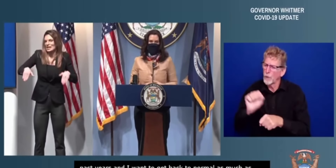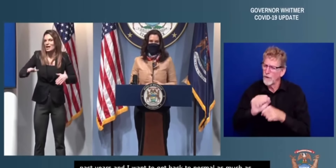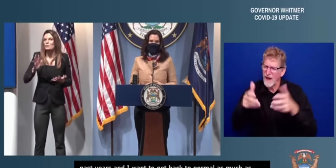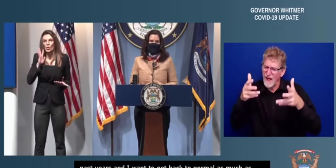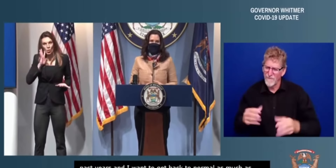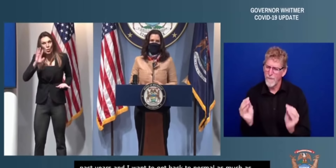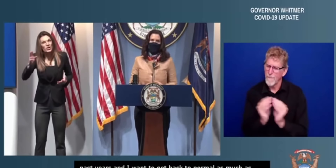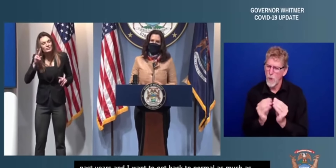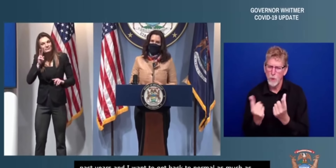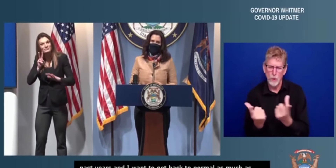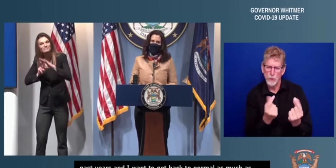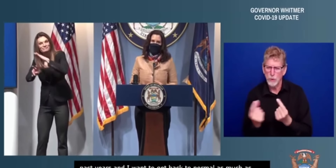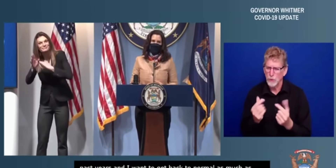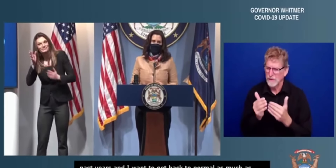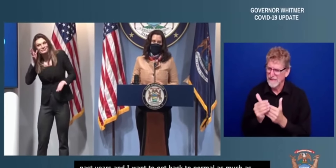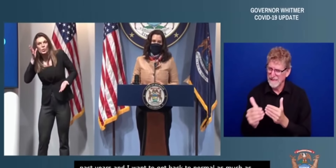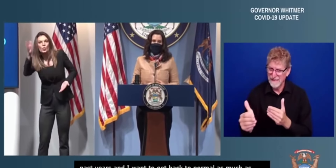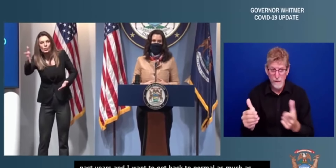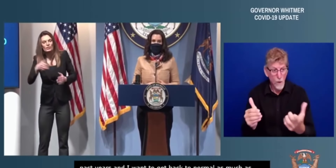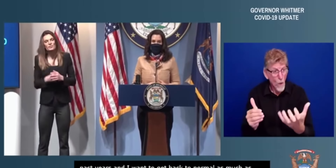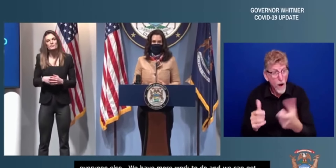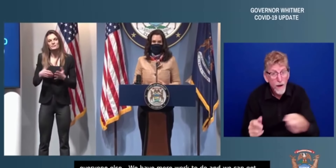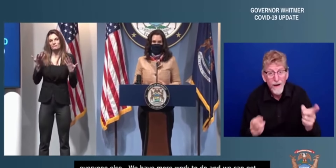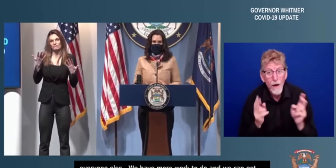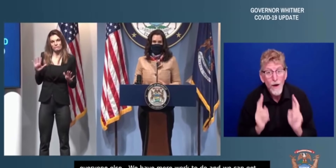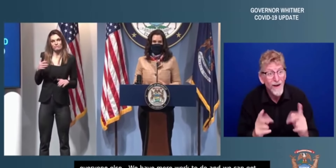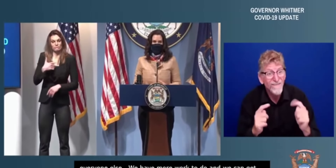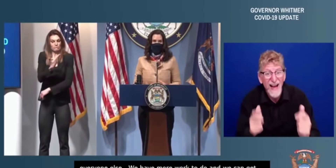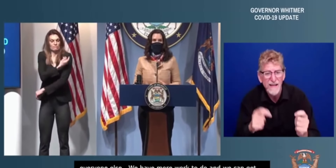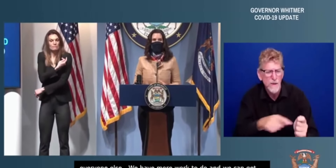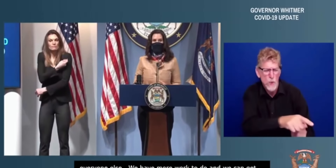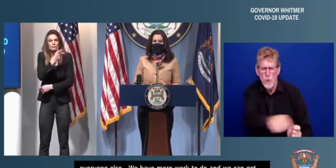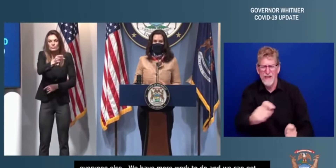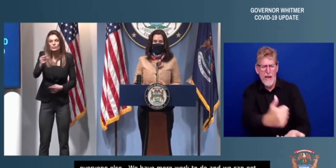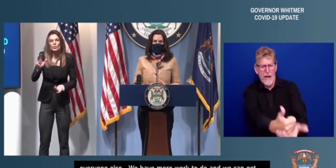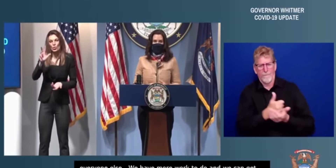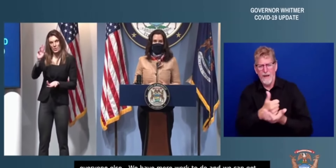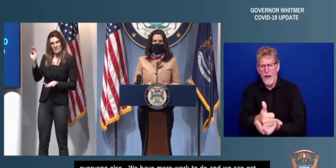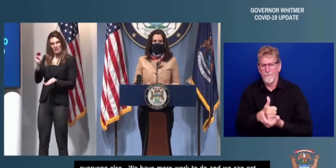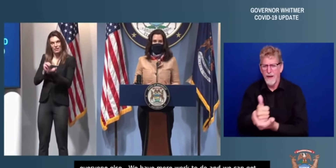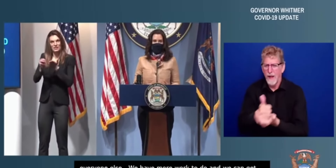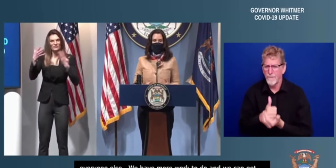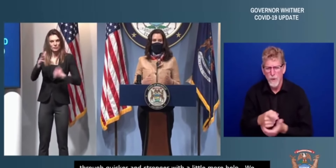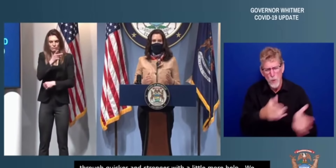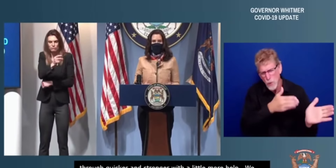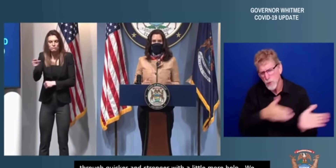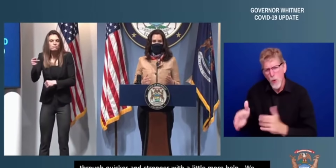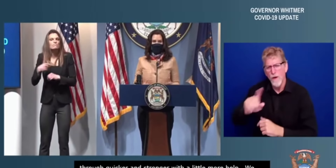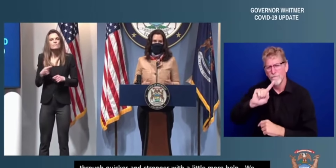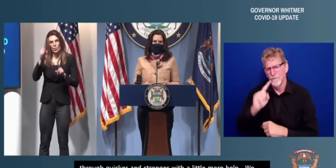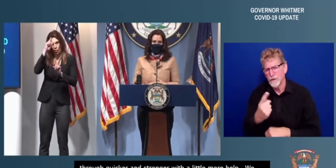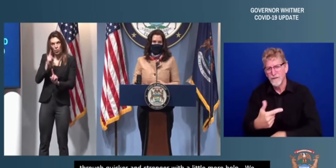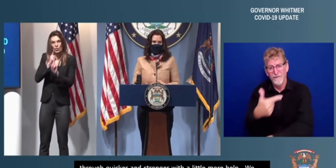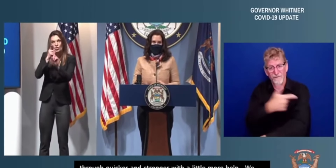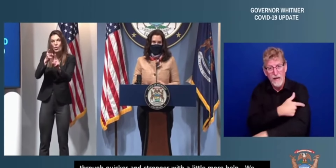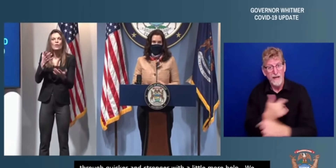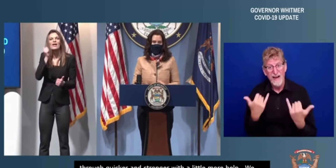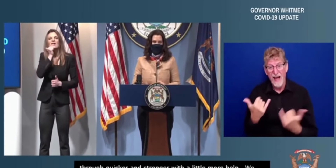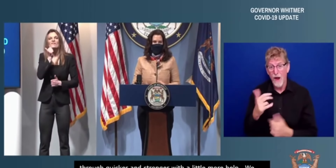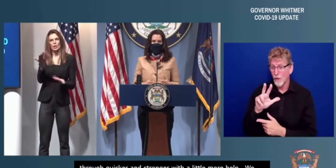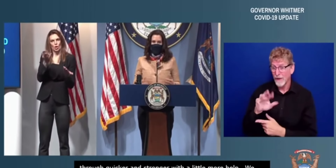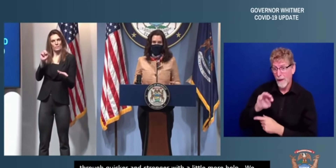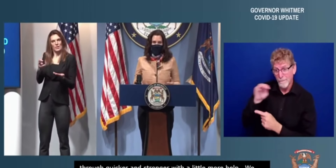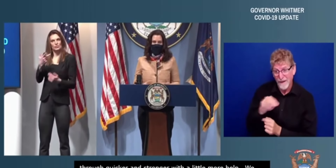too. We've administered first doses to 3 million Michiganders and repeatedly hit our new target of 100,000 shots a